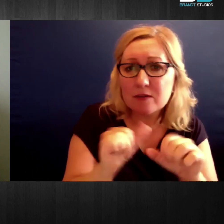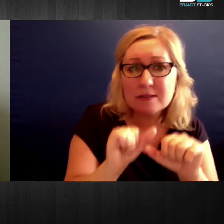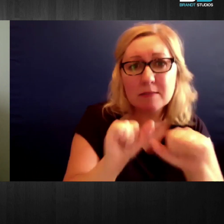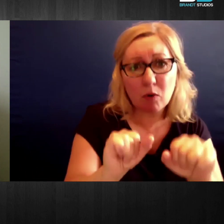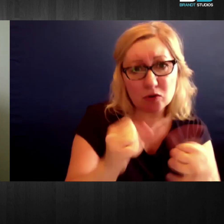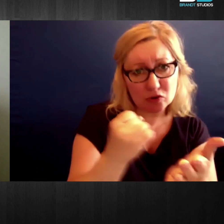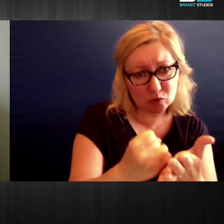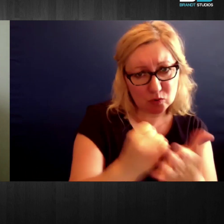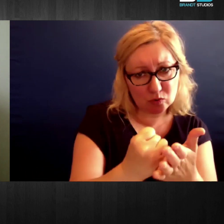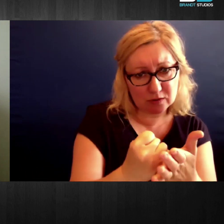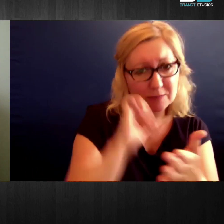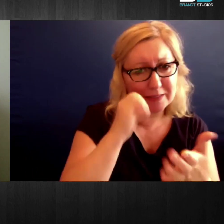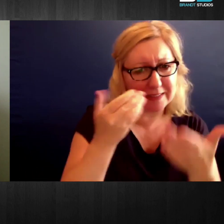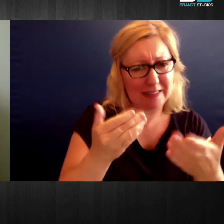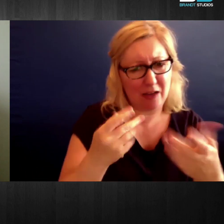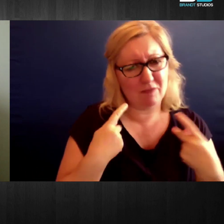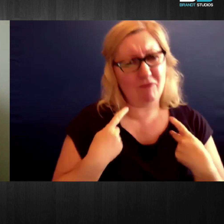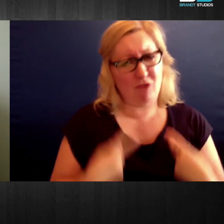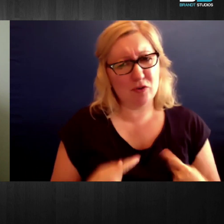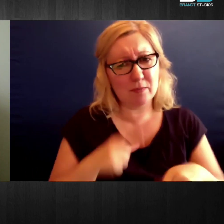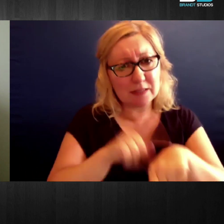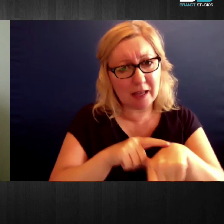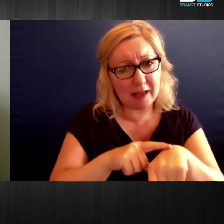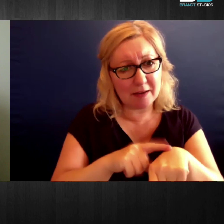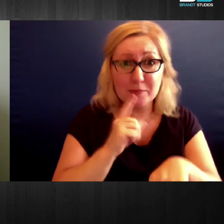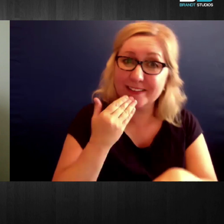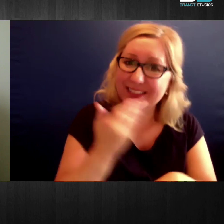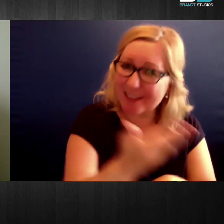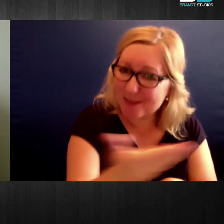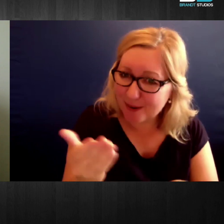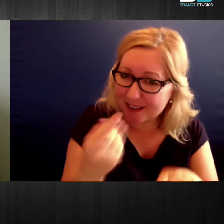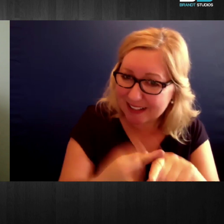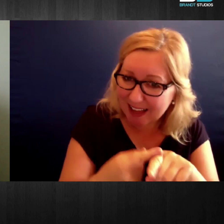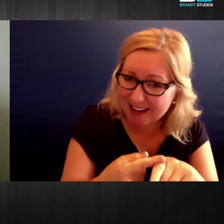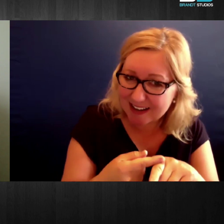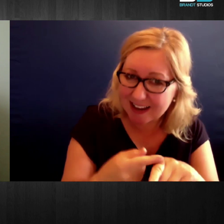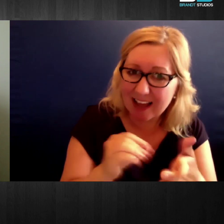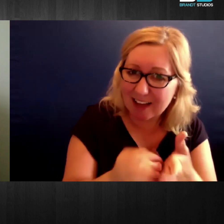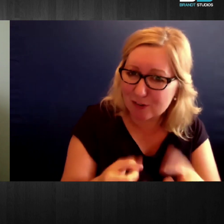you all again. Have a great day, and looking forward to seeing you next week. Be safe and be well.